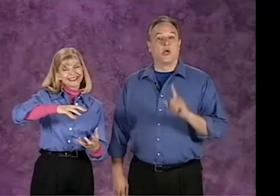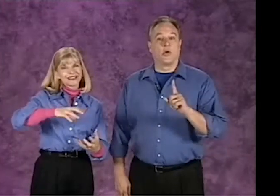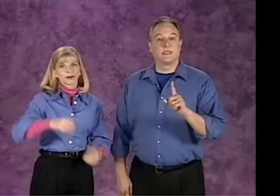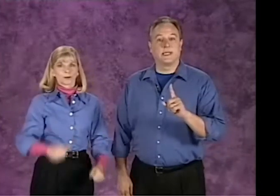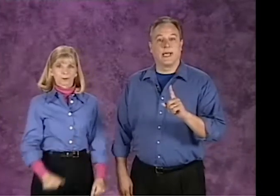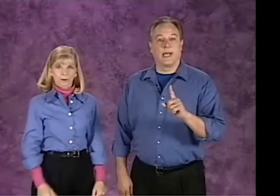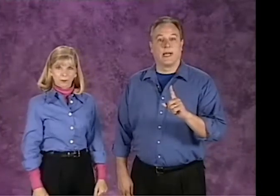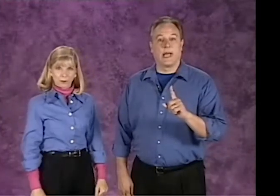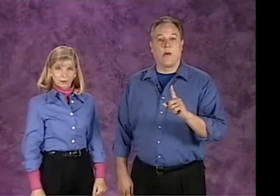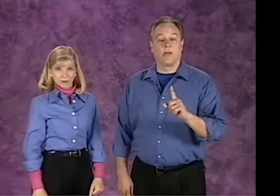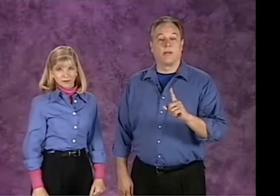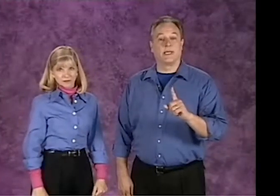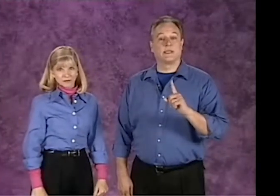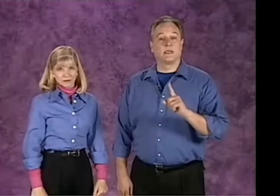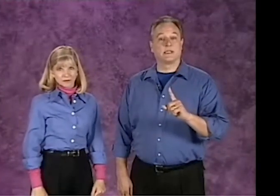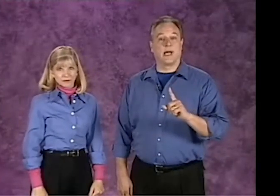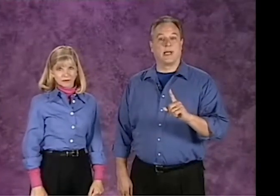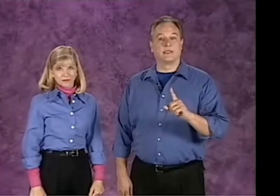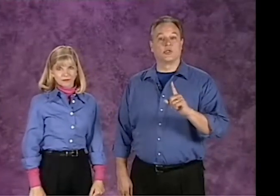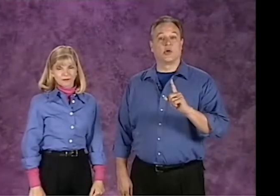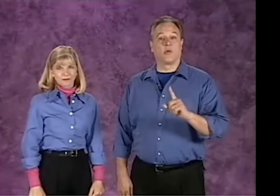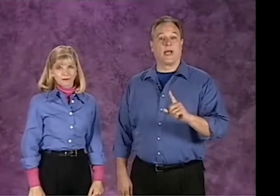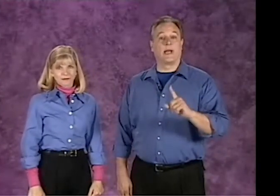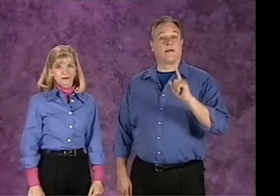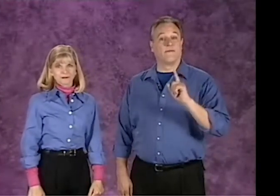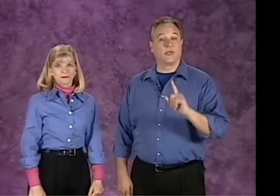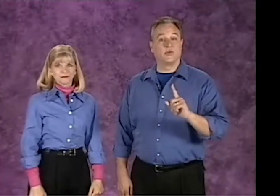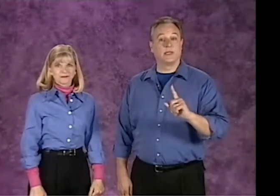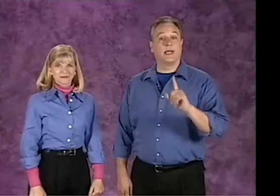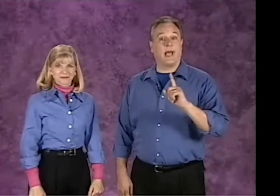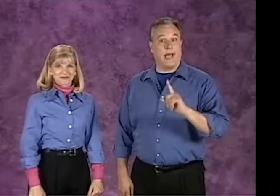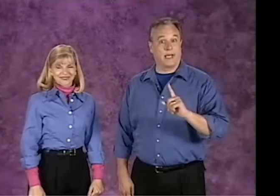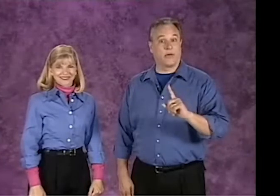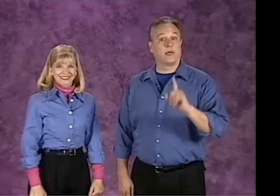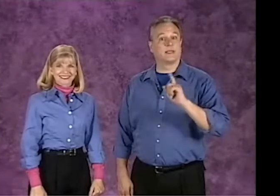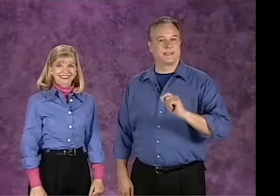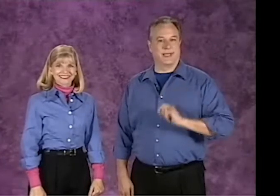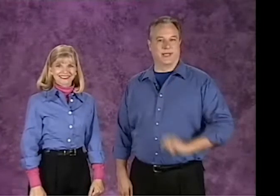Notice again how we place our signs to create a visually accurate scene.